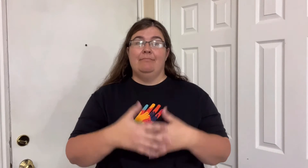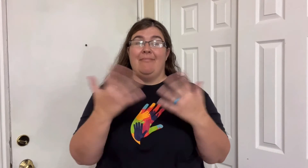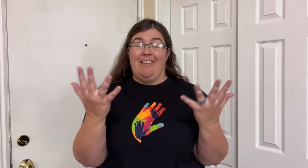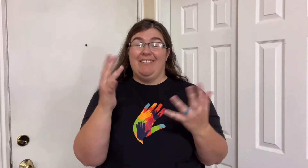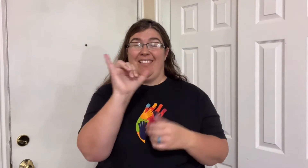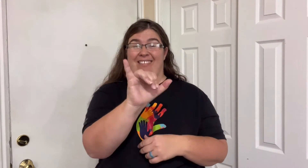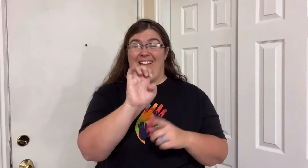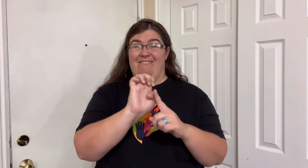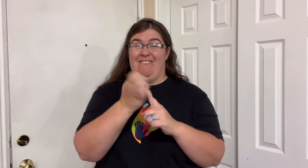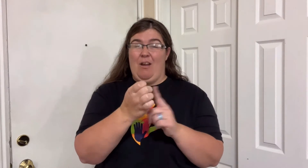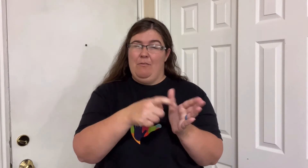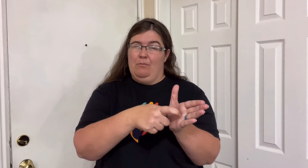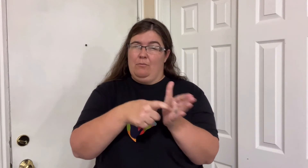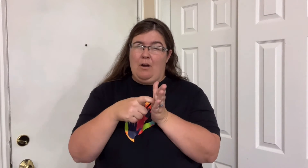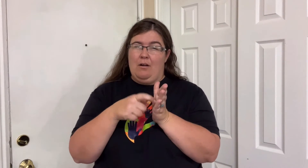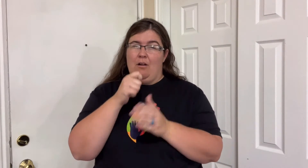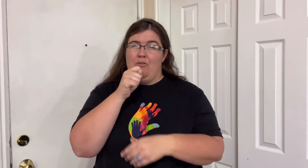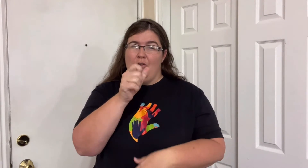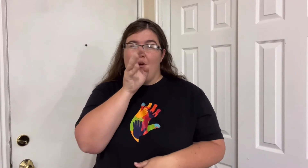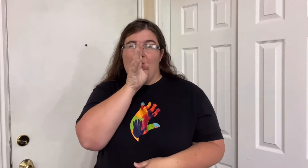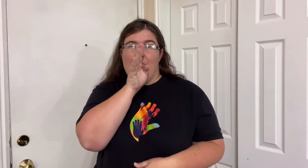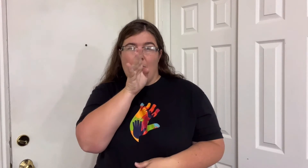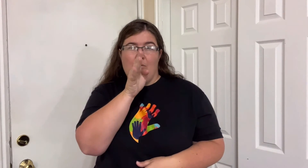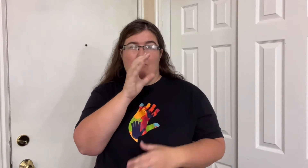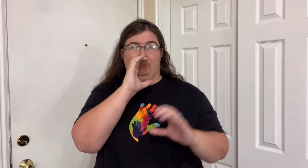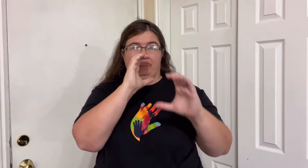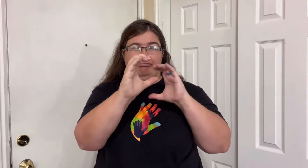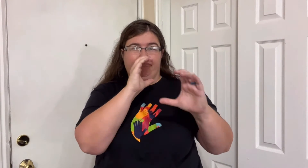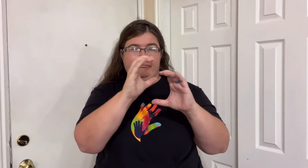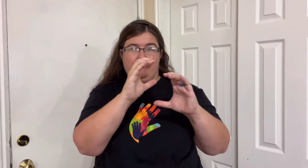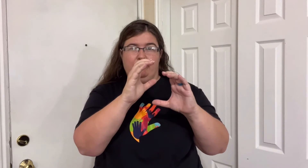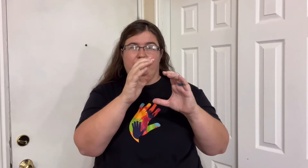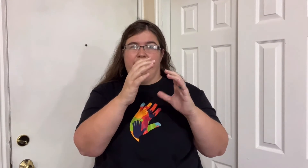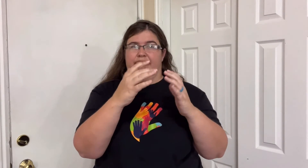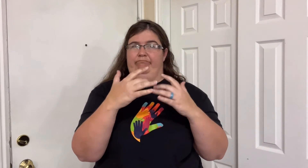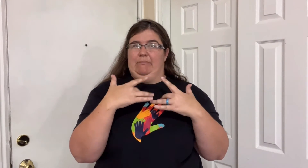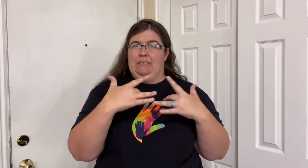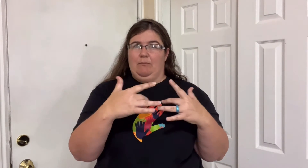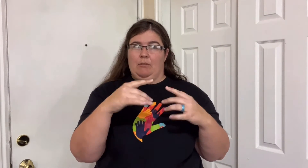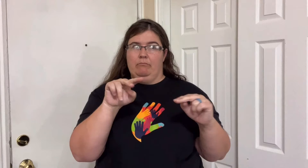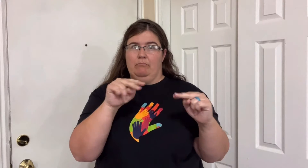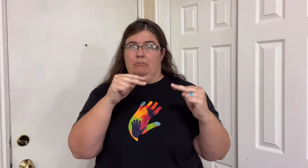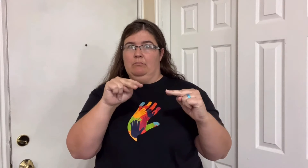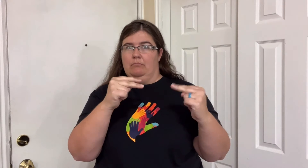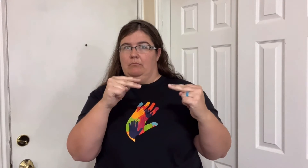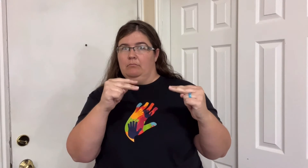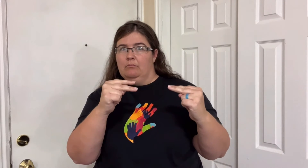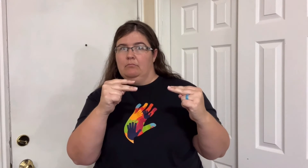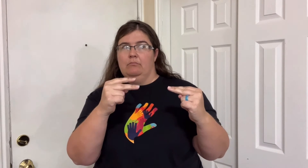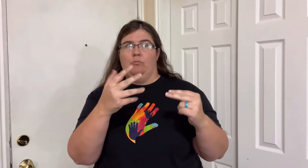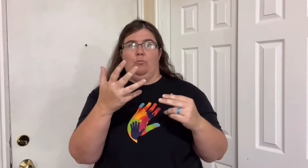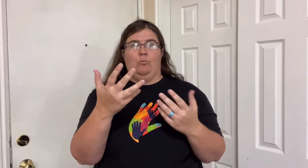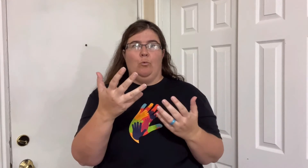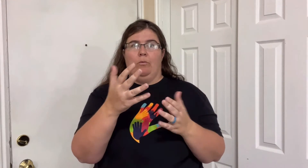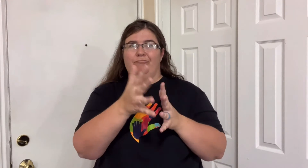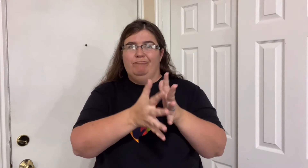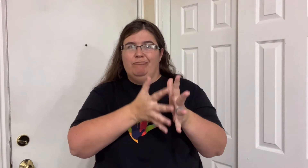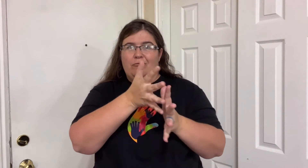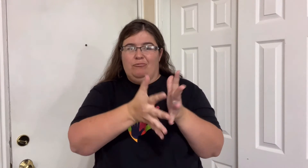So that environment required nonverbal communication, and typically that was a lot of glances or basic gestures. But